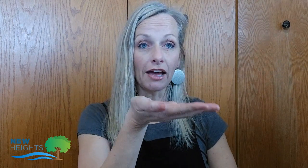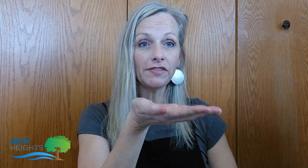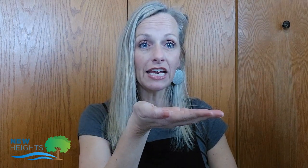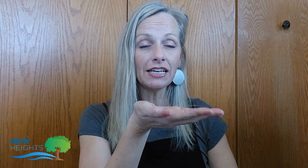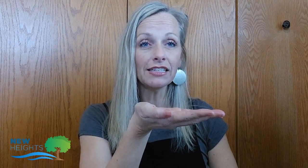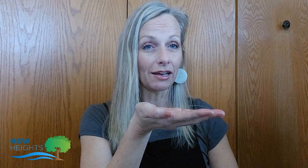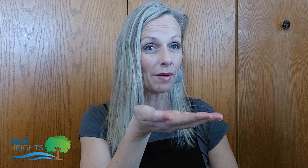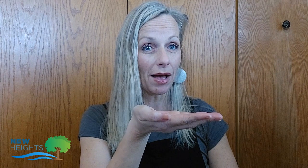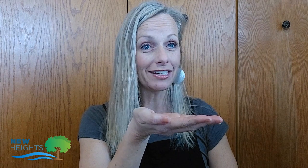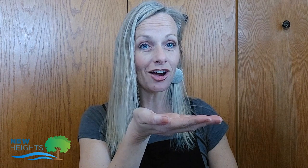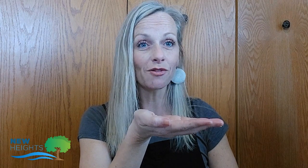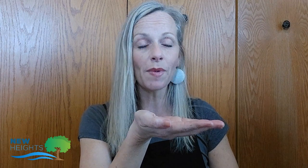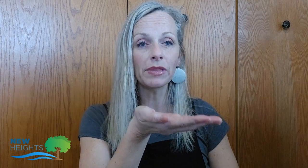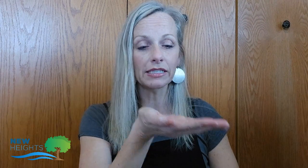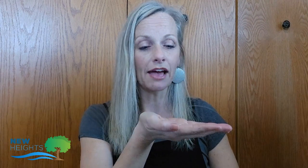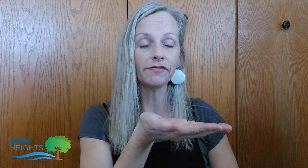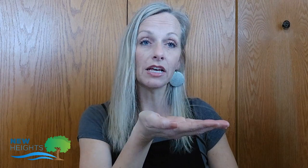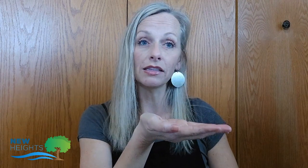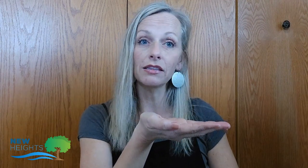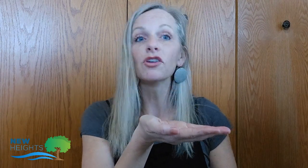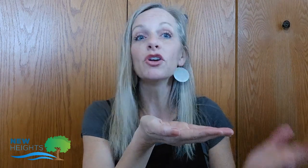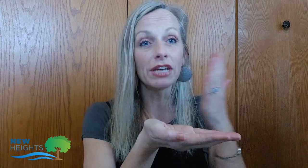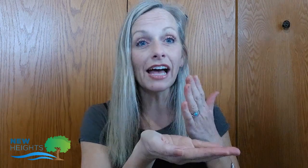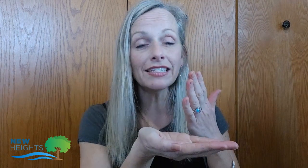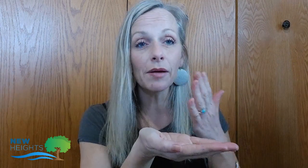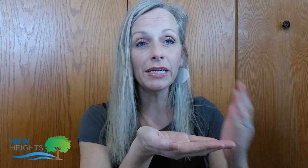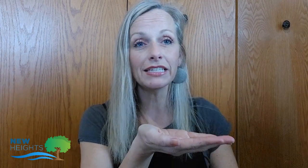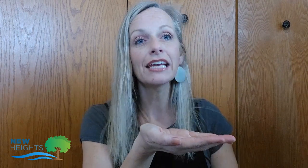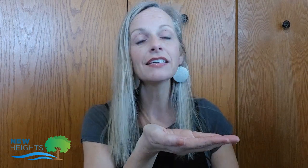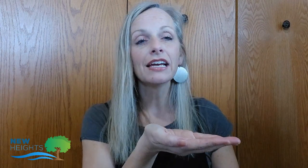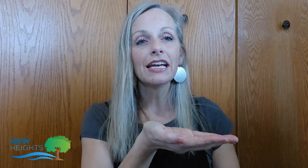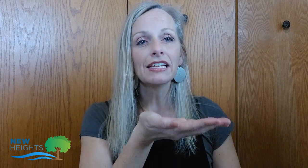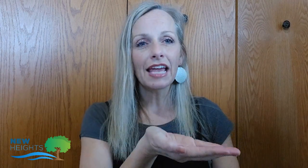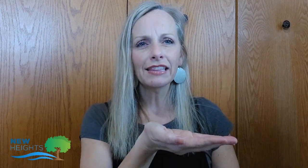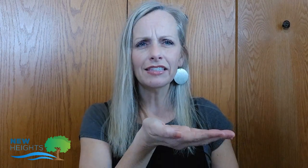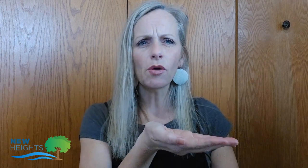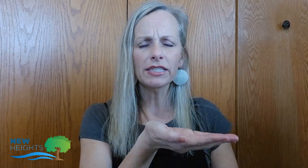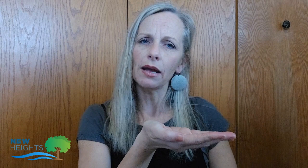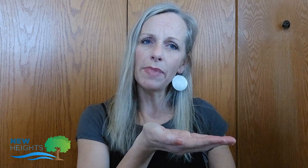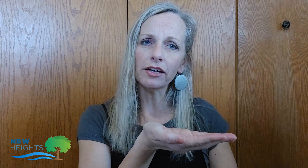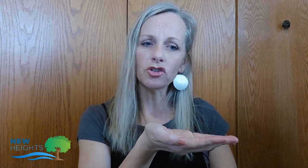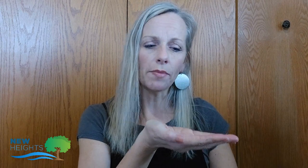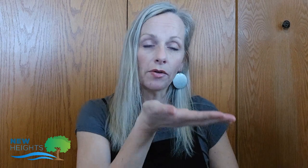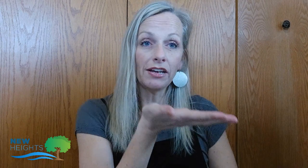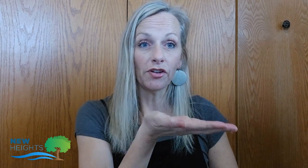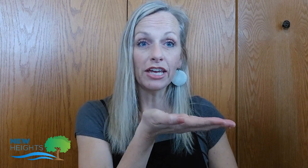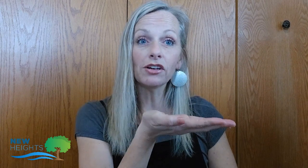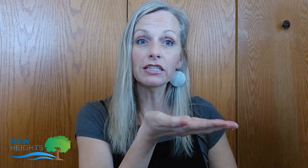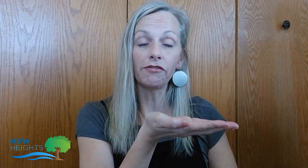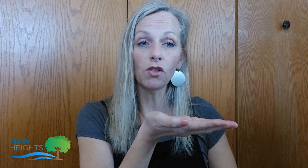left hand, like my mom had taught, remember this left or your non-dominant hand is a hand that's almost like a backdrop. All right. For here, it's the